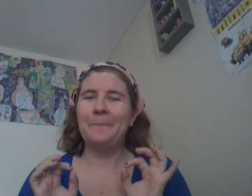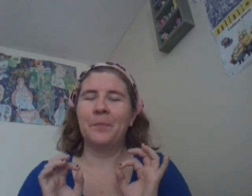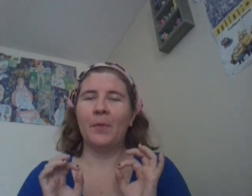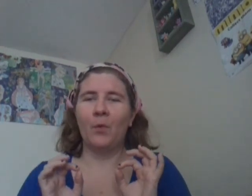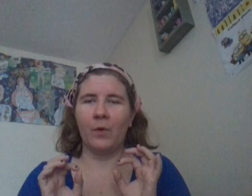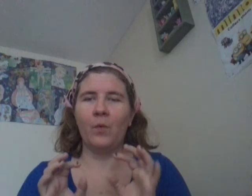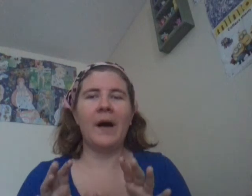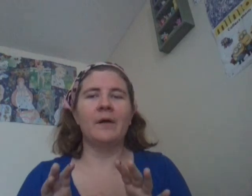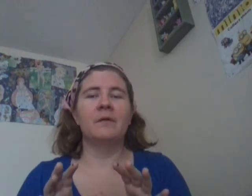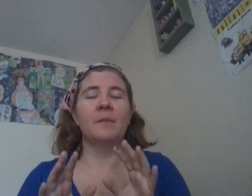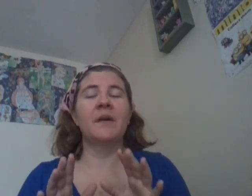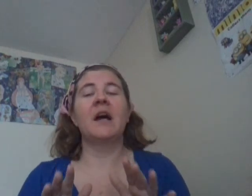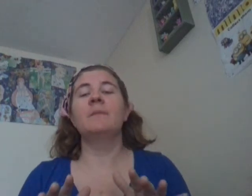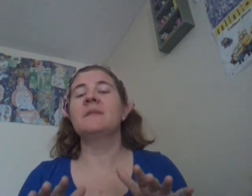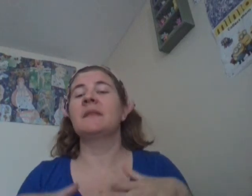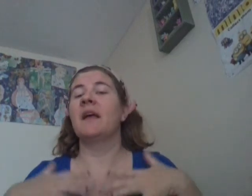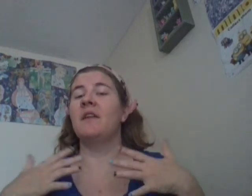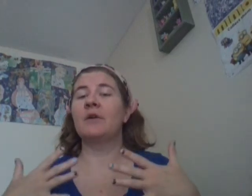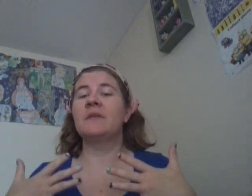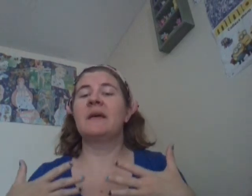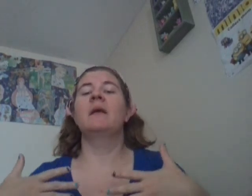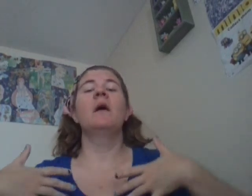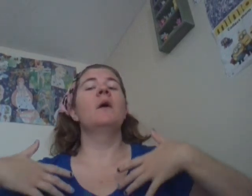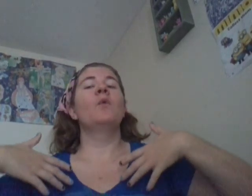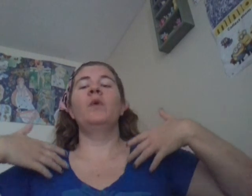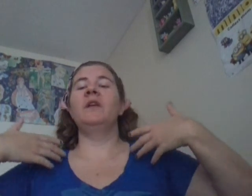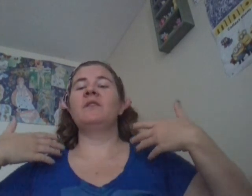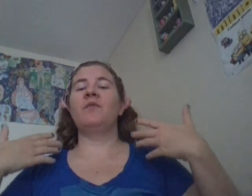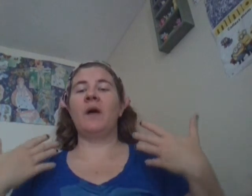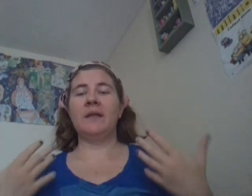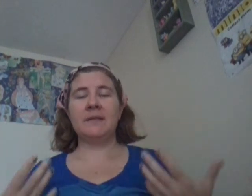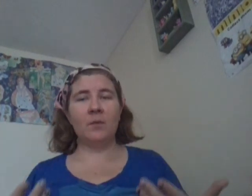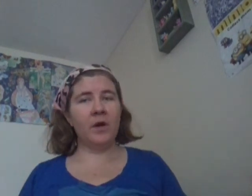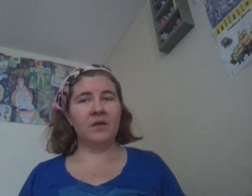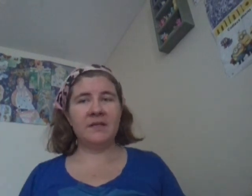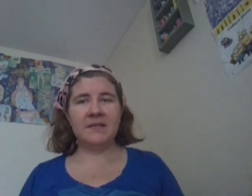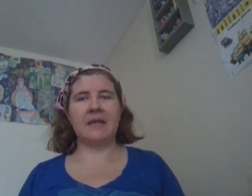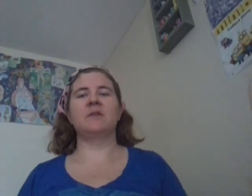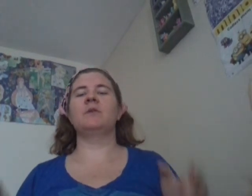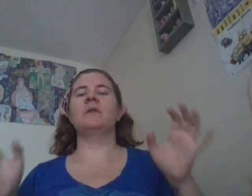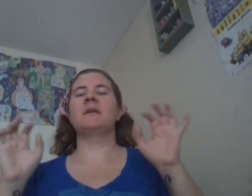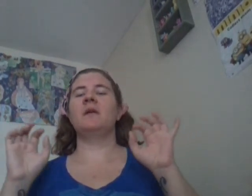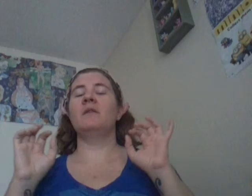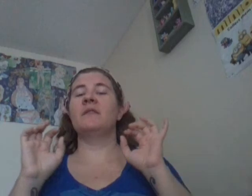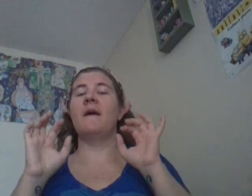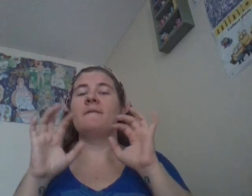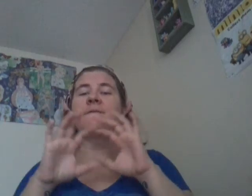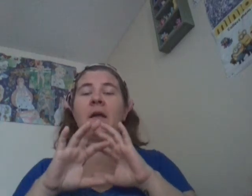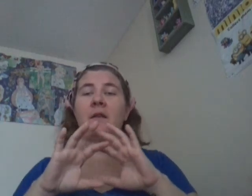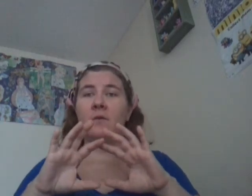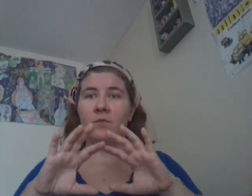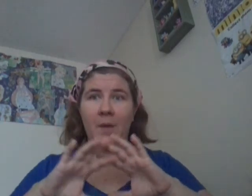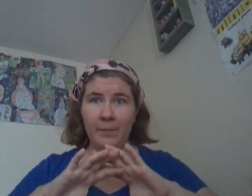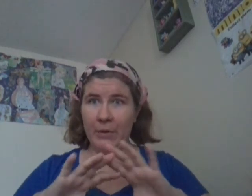we're wired. Sometimes, like the article said, we need to find somewhere to center ourselves, find, remember